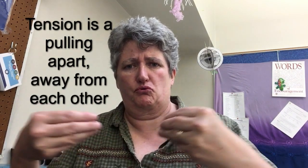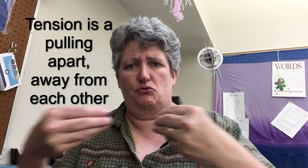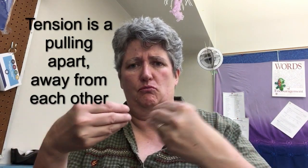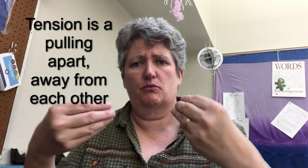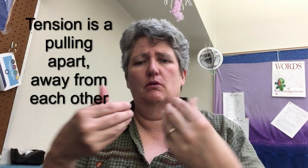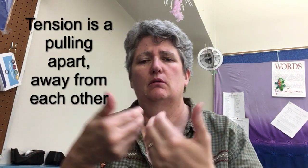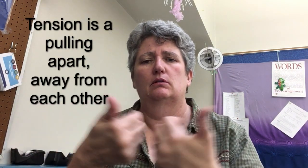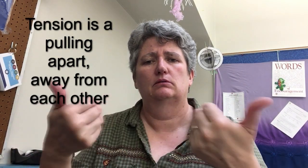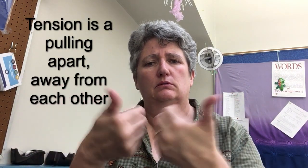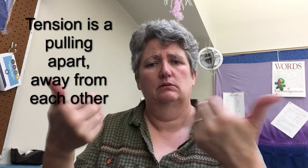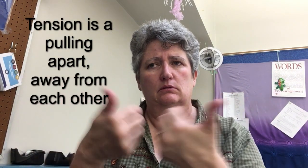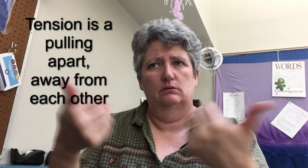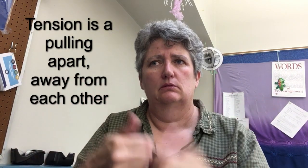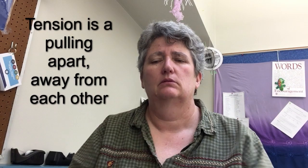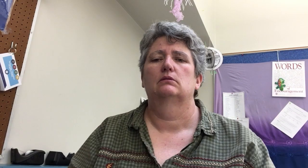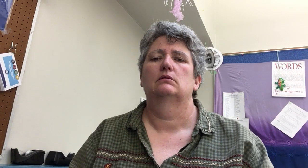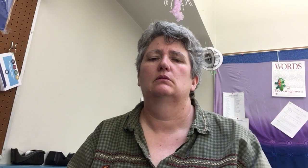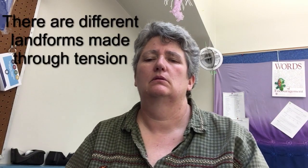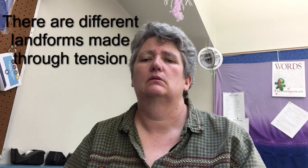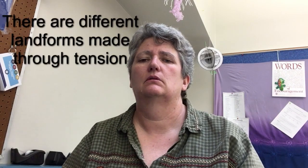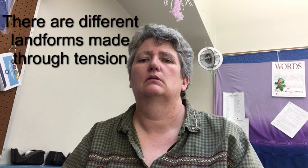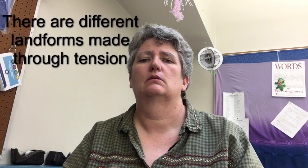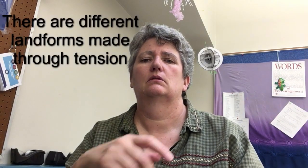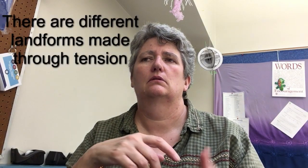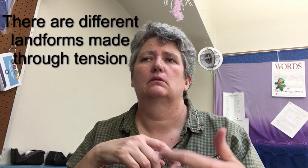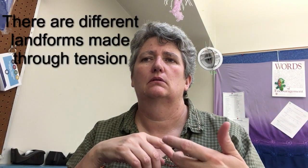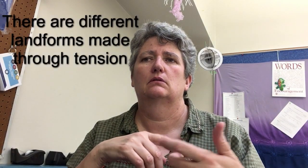each other. They're going in opposite directions.